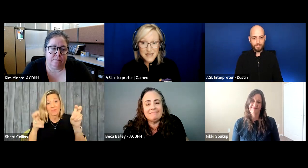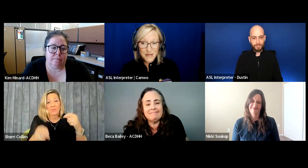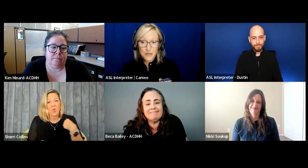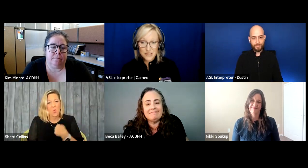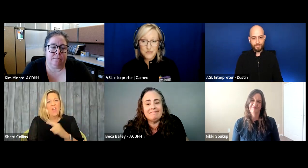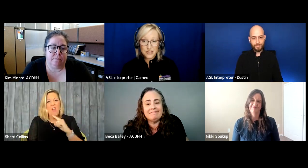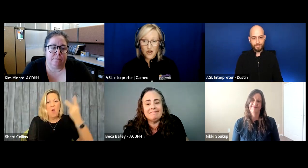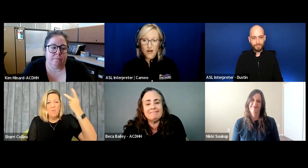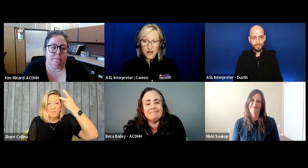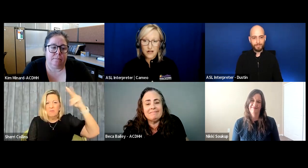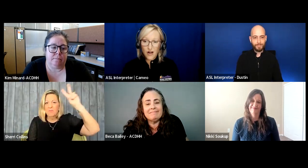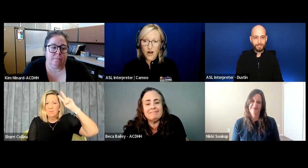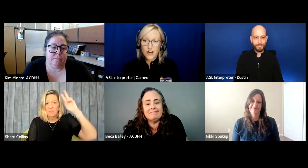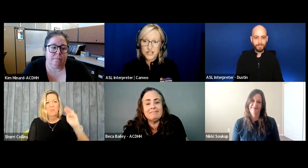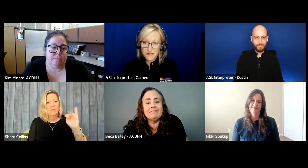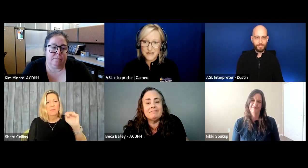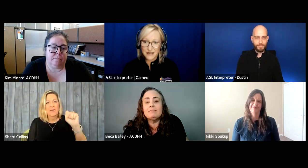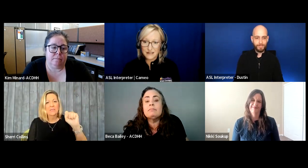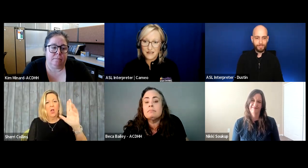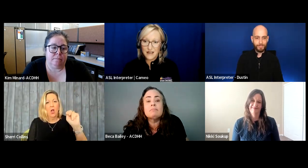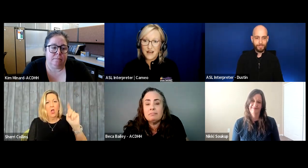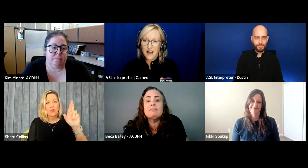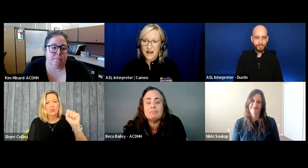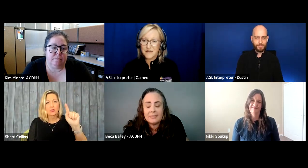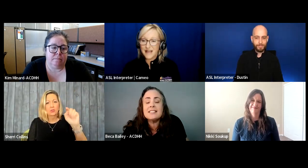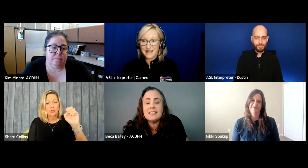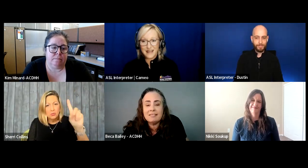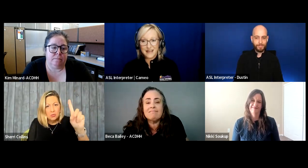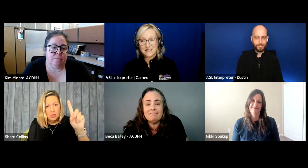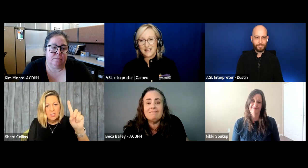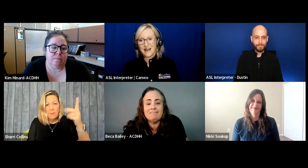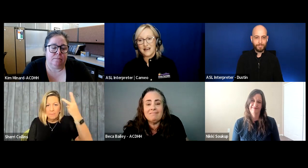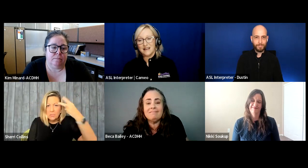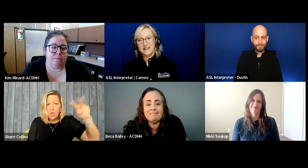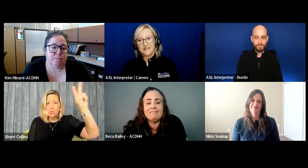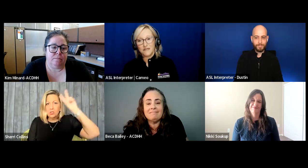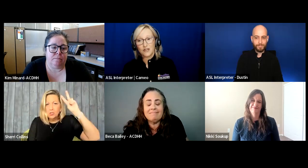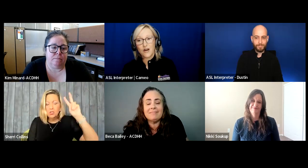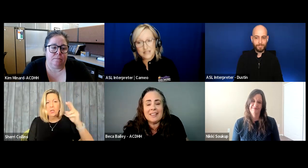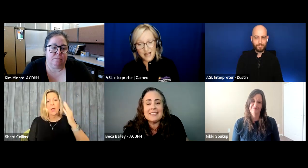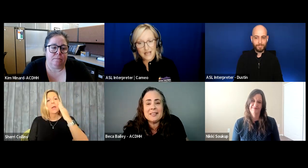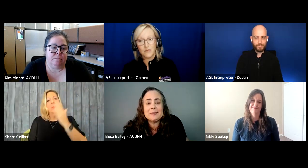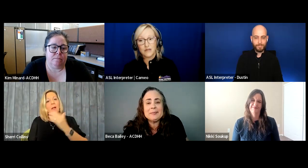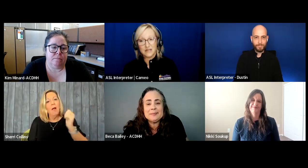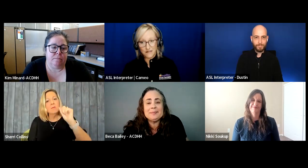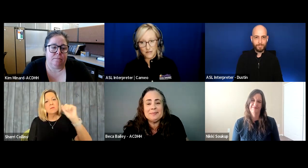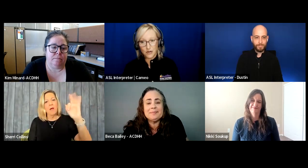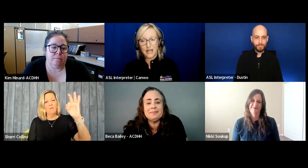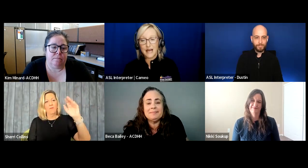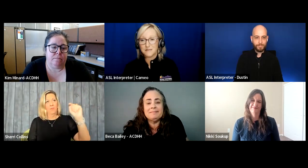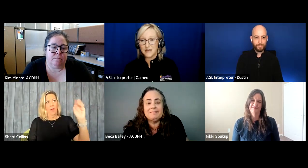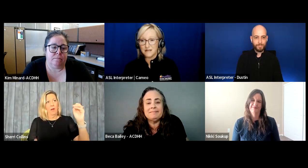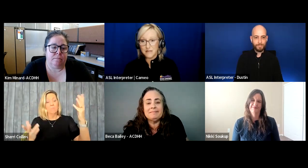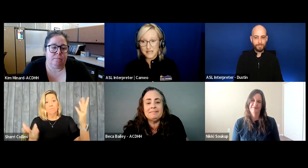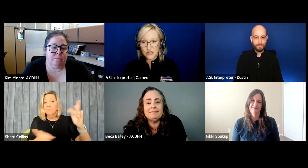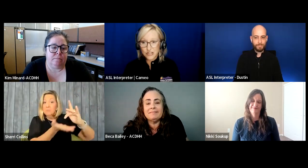does seem like perceptions are shifting. I think that for a long time, the deaf community